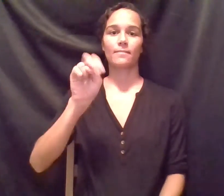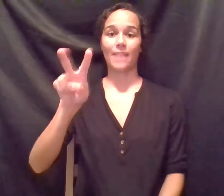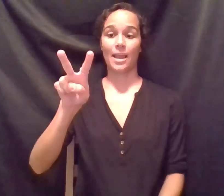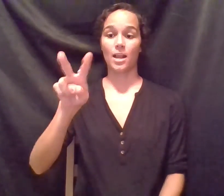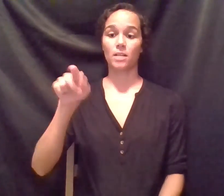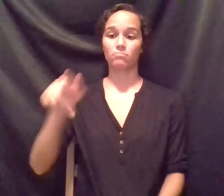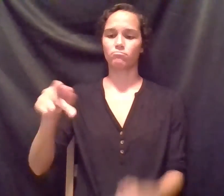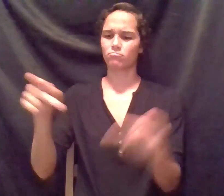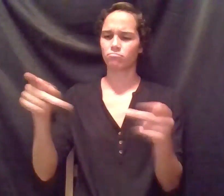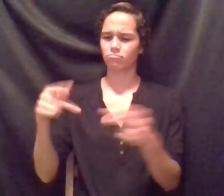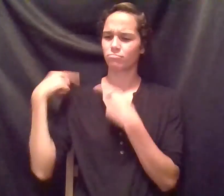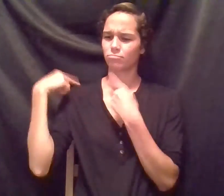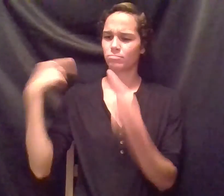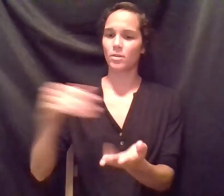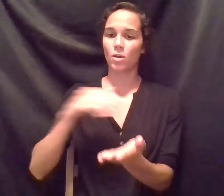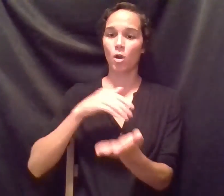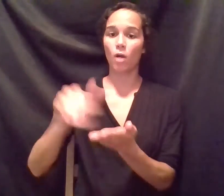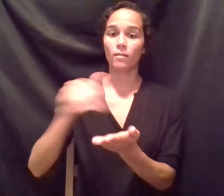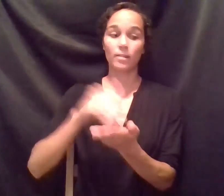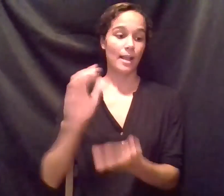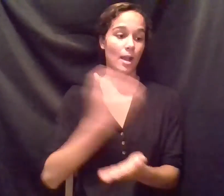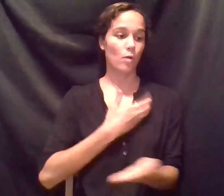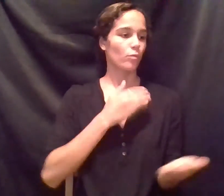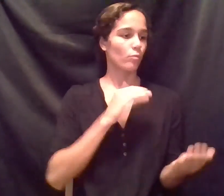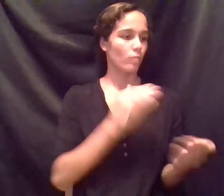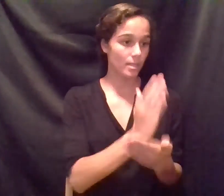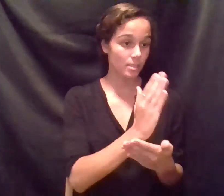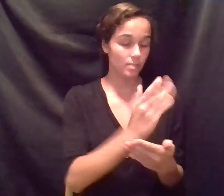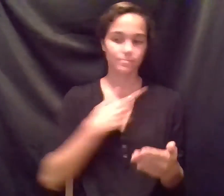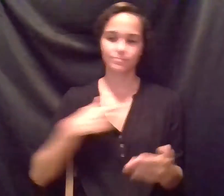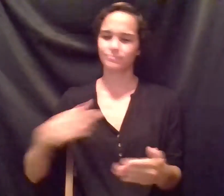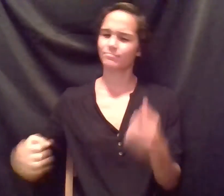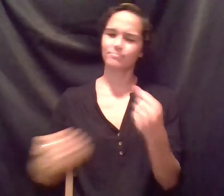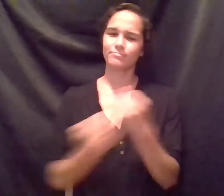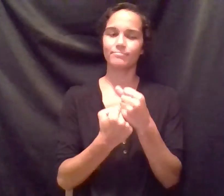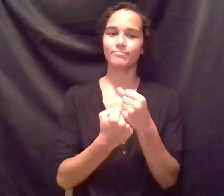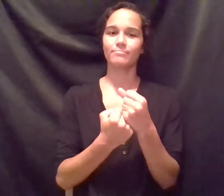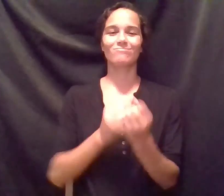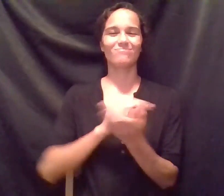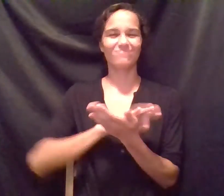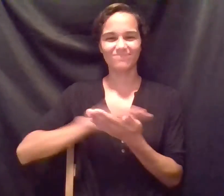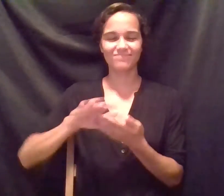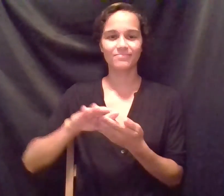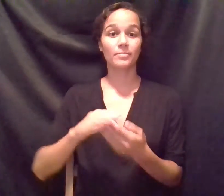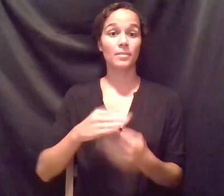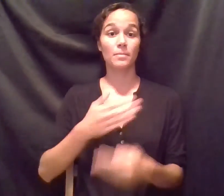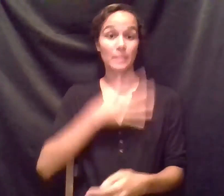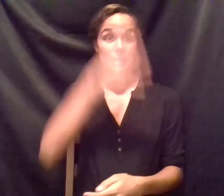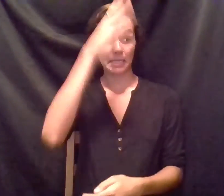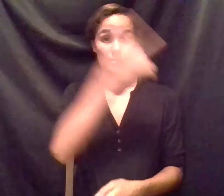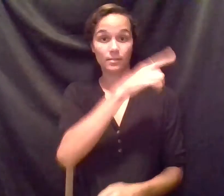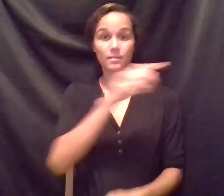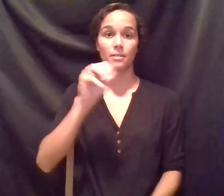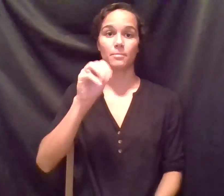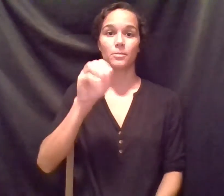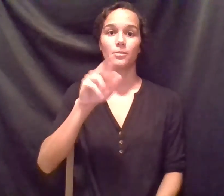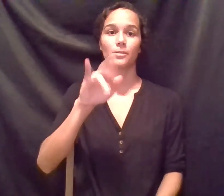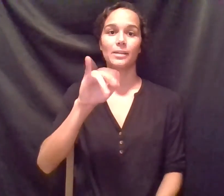It's a Marine Corps facility, and I'm a son of a retired Marine, and so I'm proud to have this Know